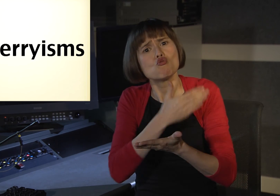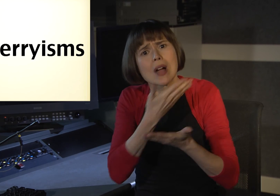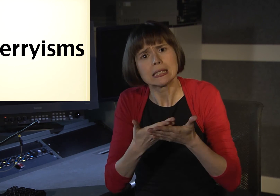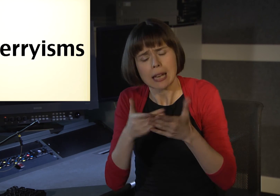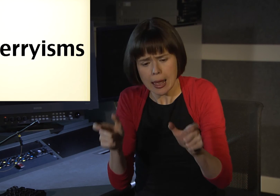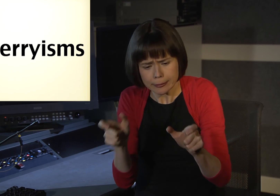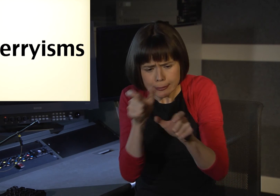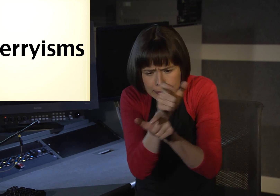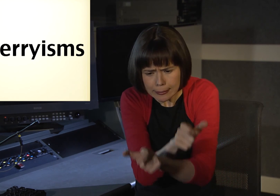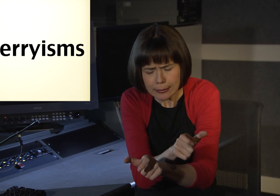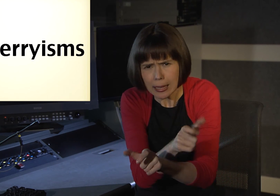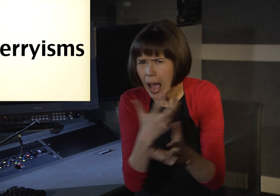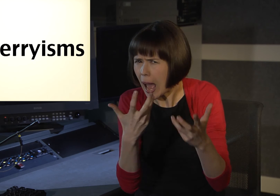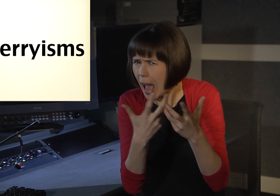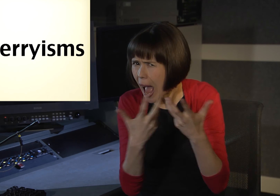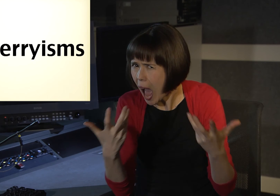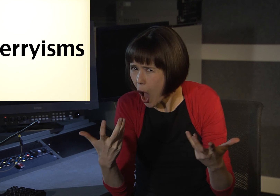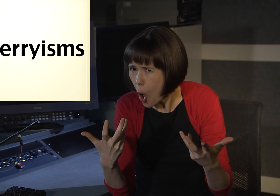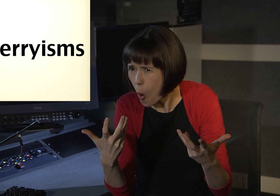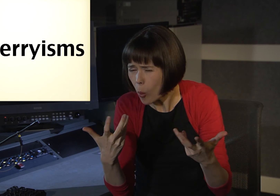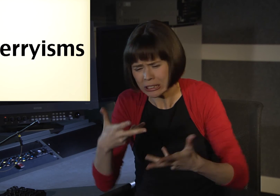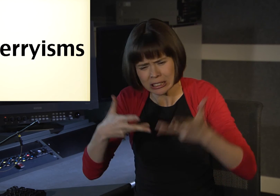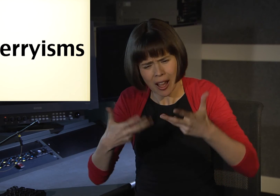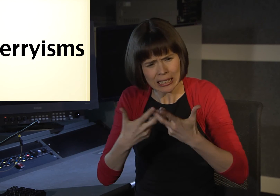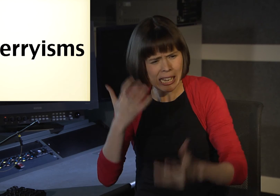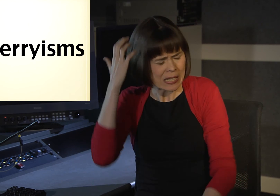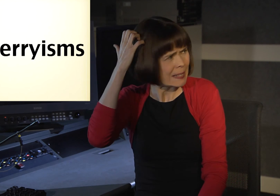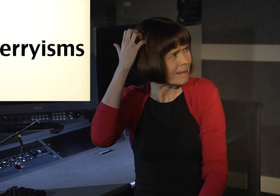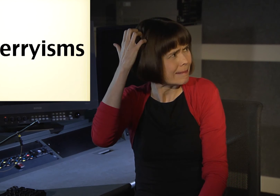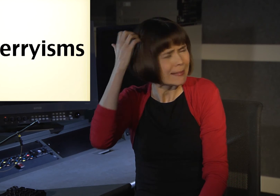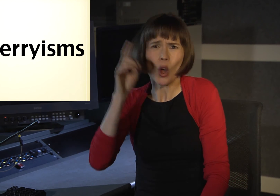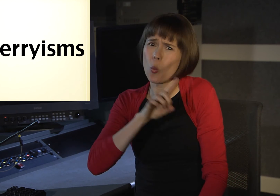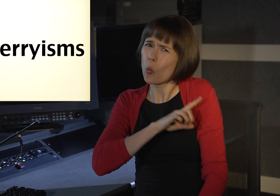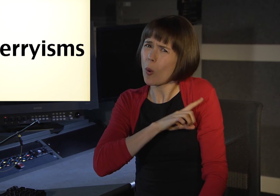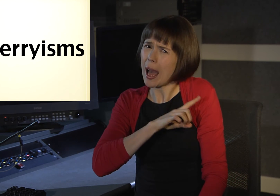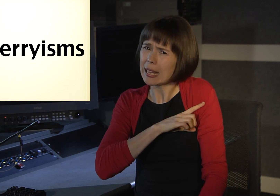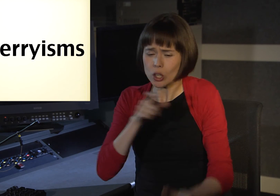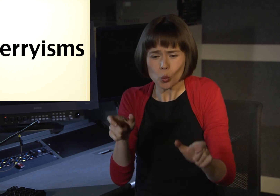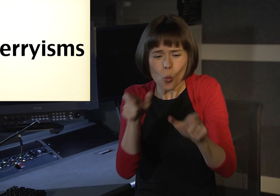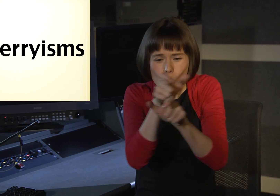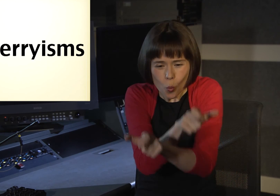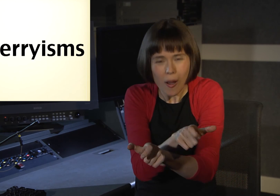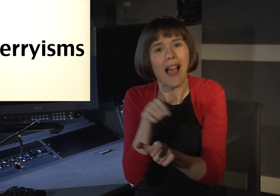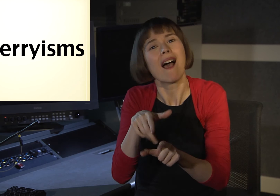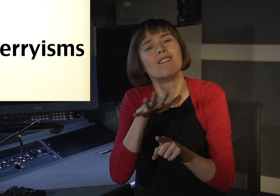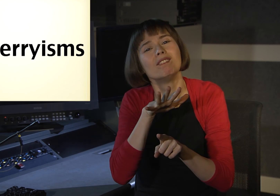hard about how to translate malapropisms or Dogberryisms, because it's ever so tricky in that